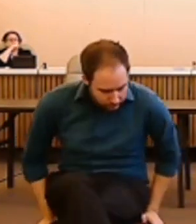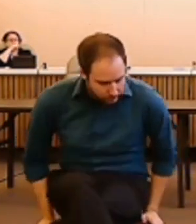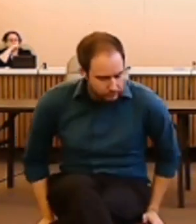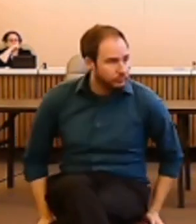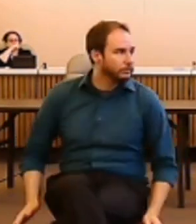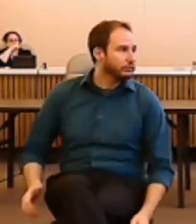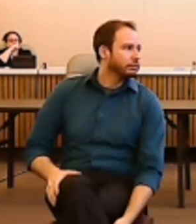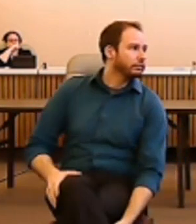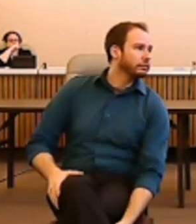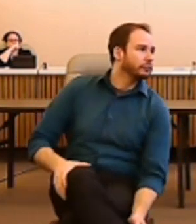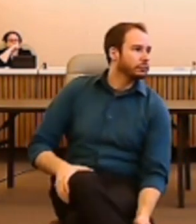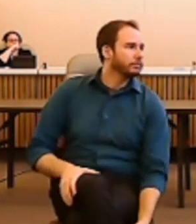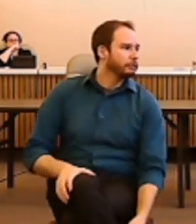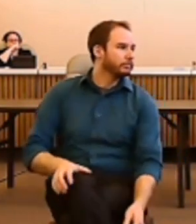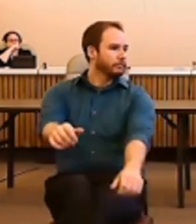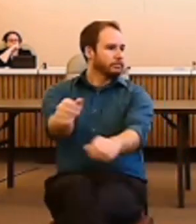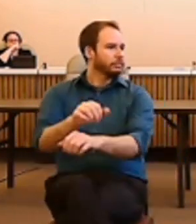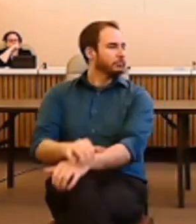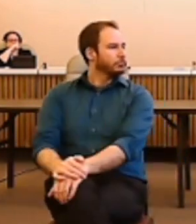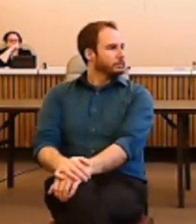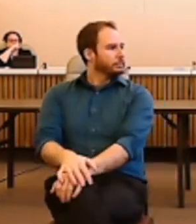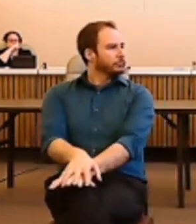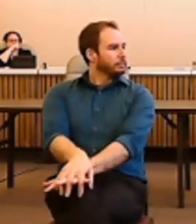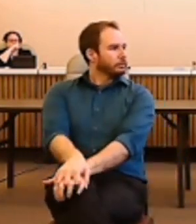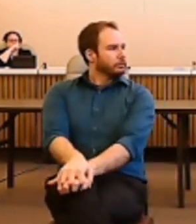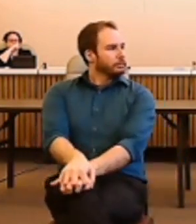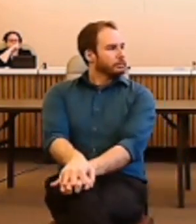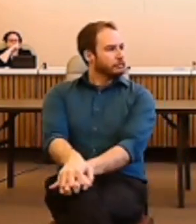Jen, could you bring up the site plan?